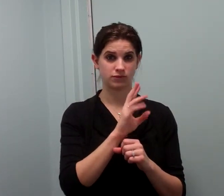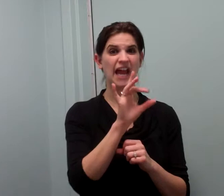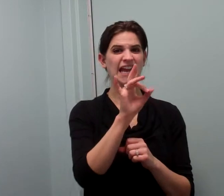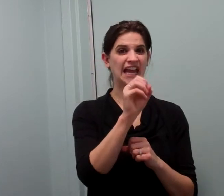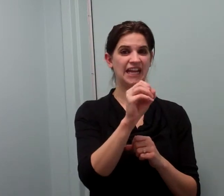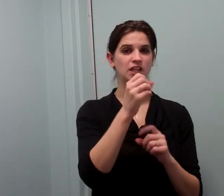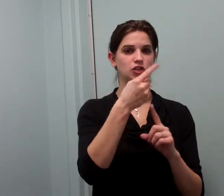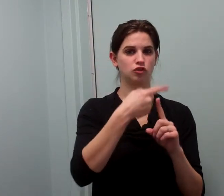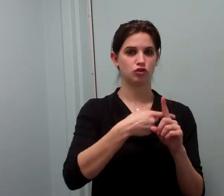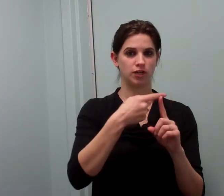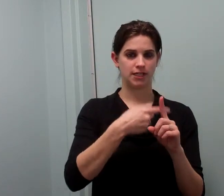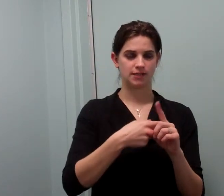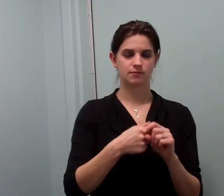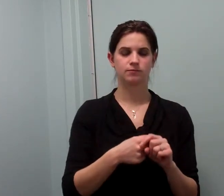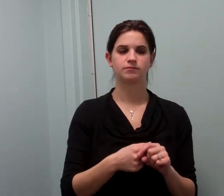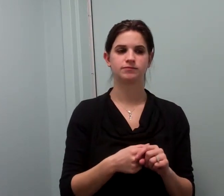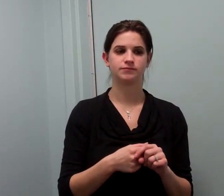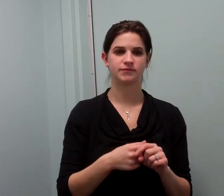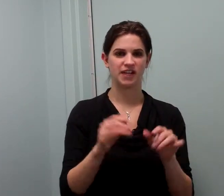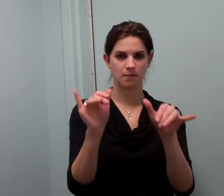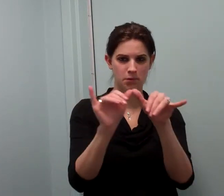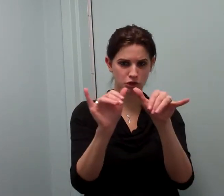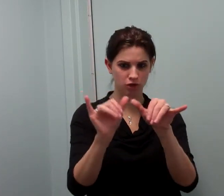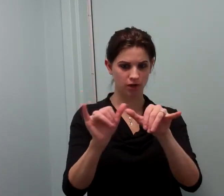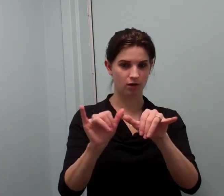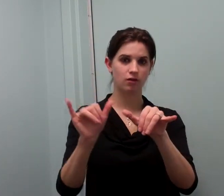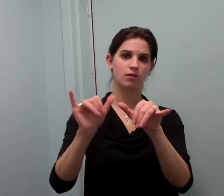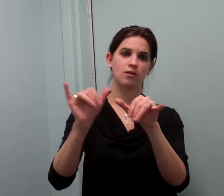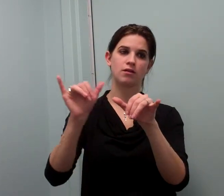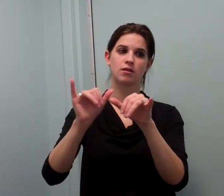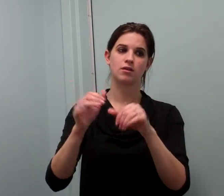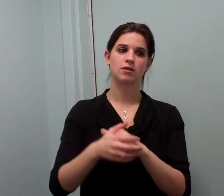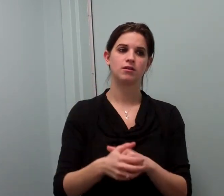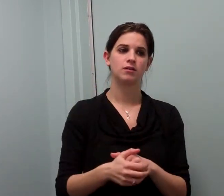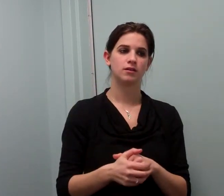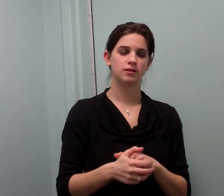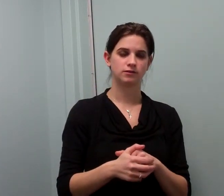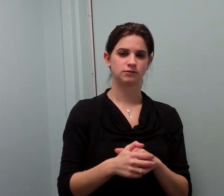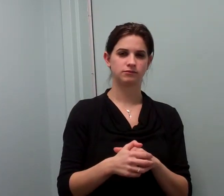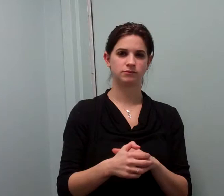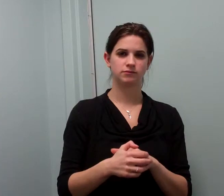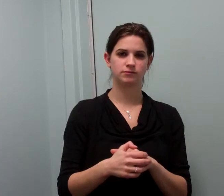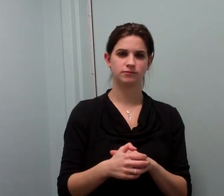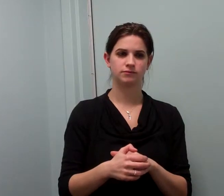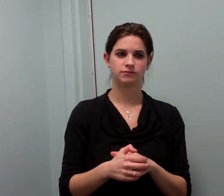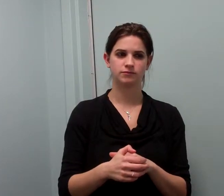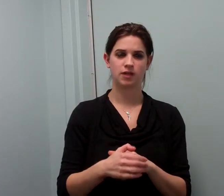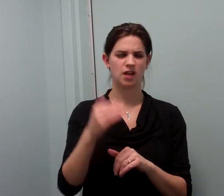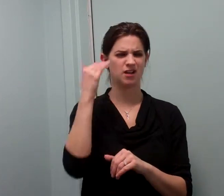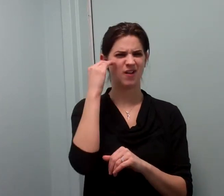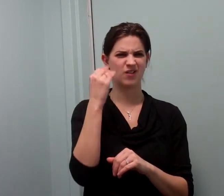and I find out that there are only 5 milliliters of water in